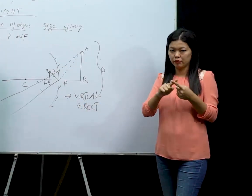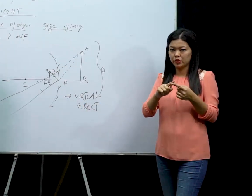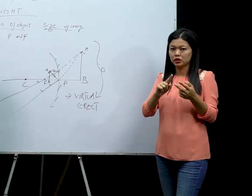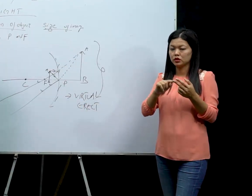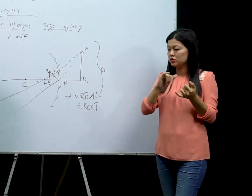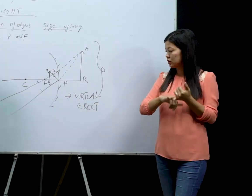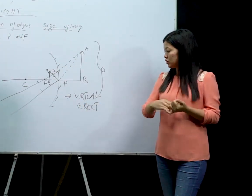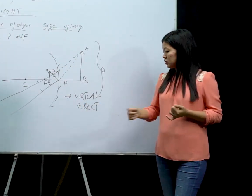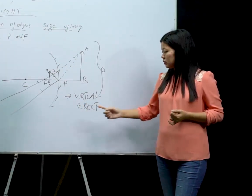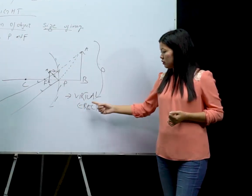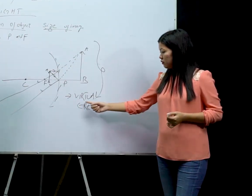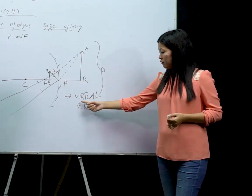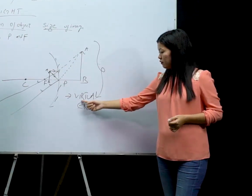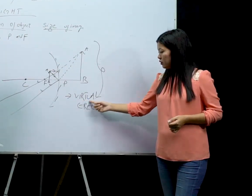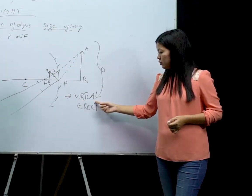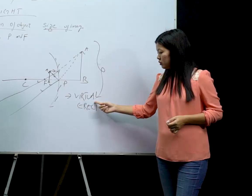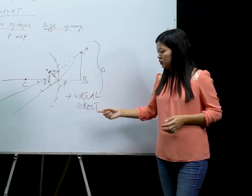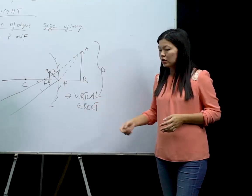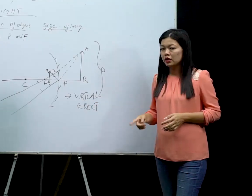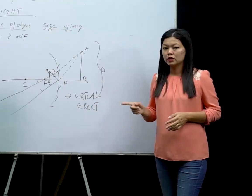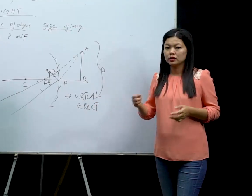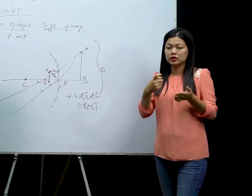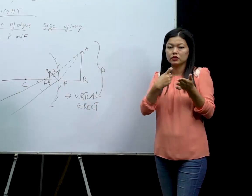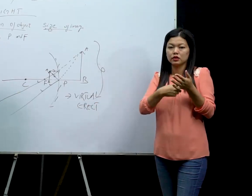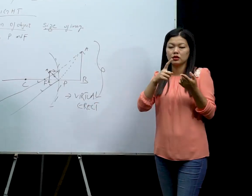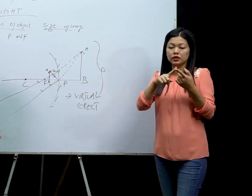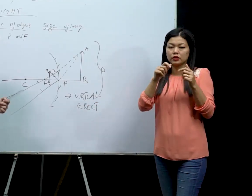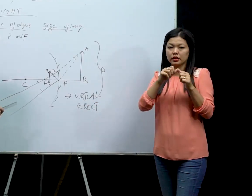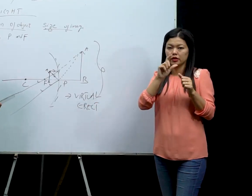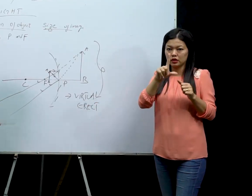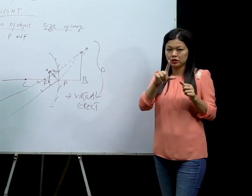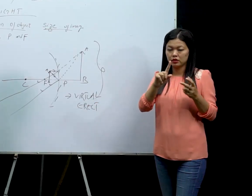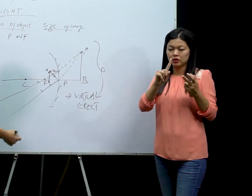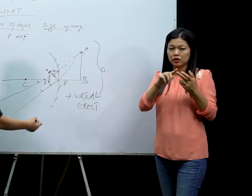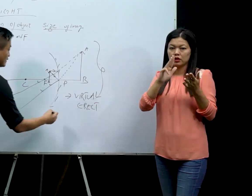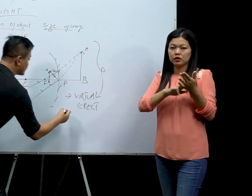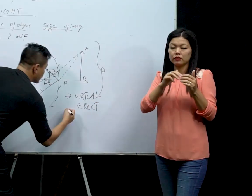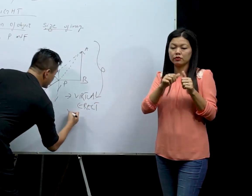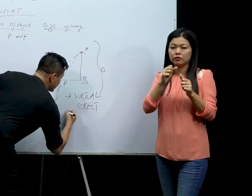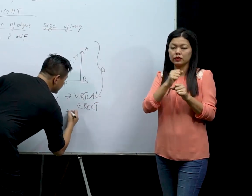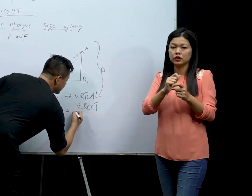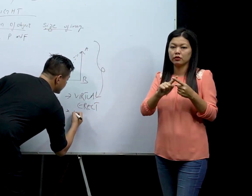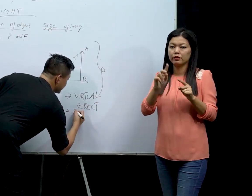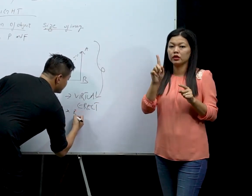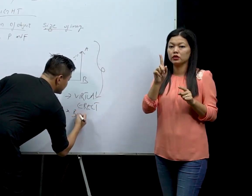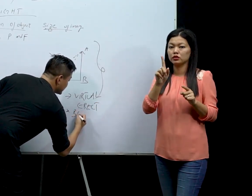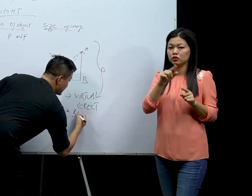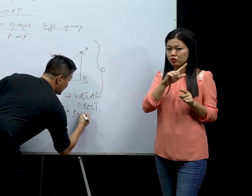virtual erect. Clear? And where are we getting the image? On the front or behind? So we are